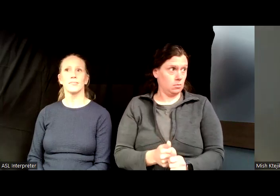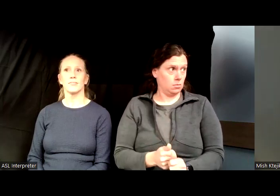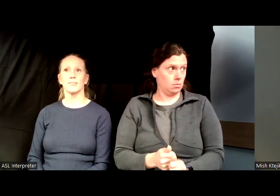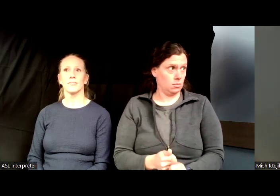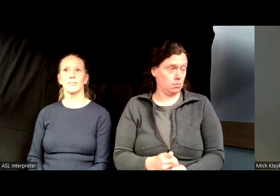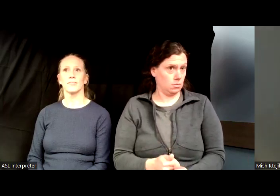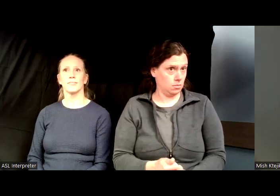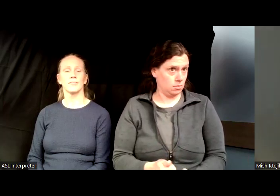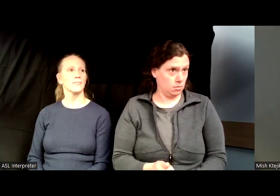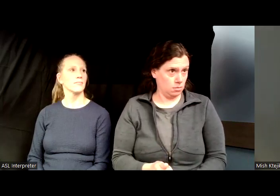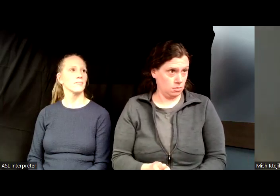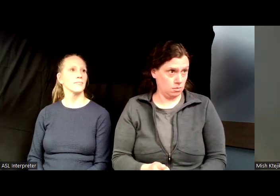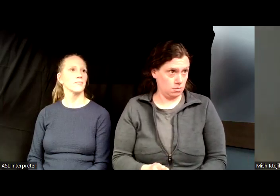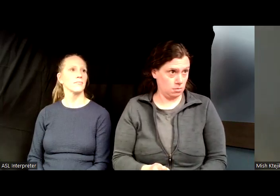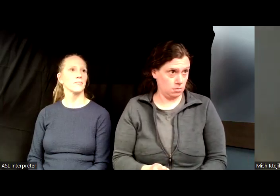We all caught up?